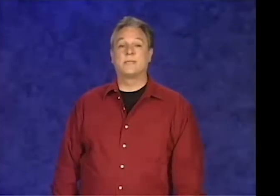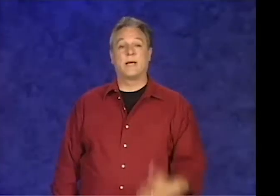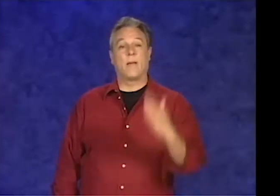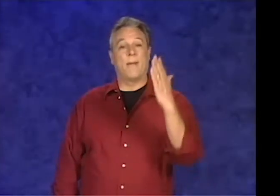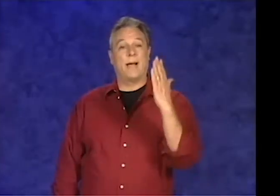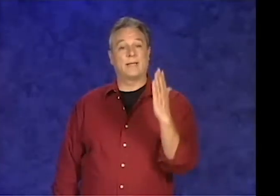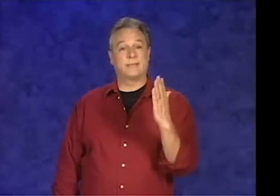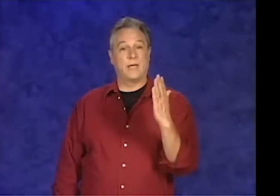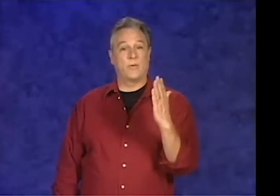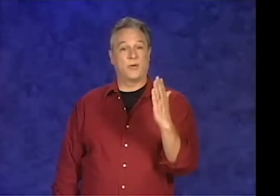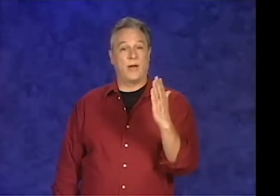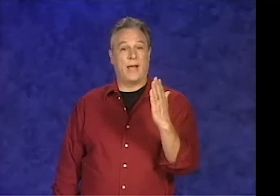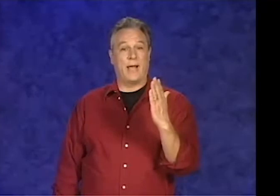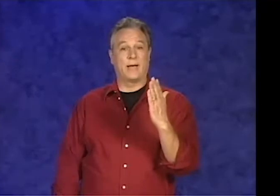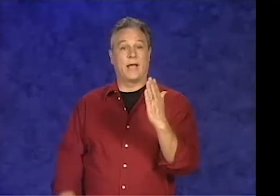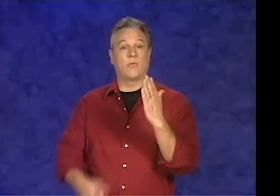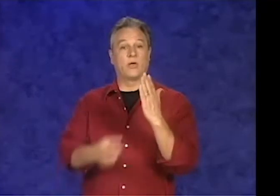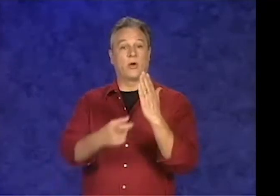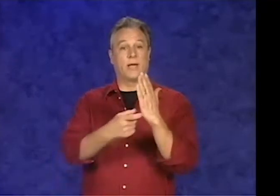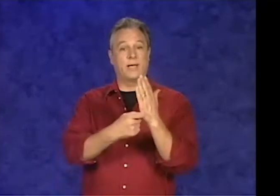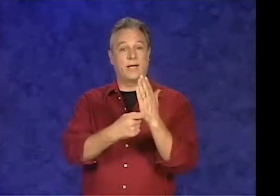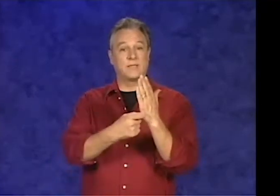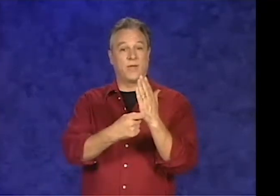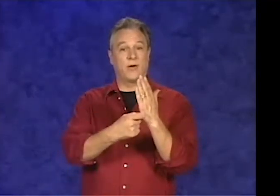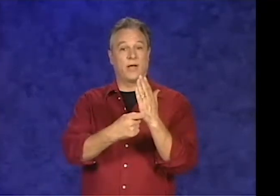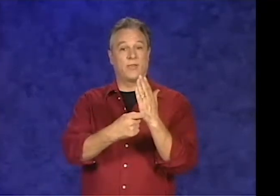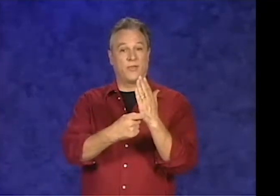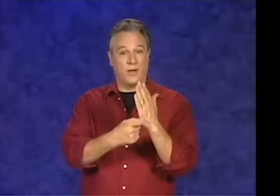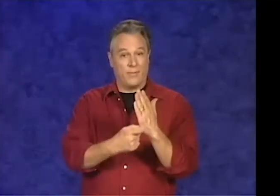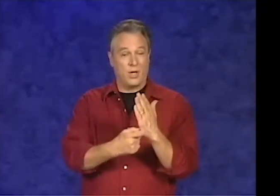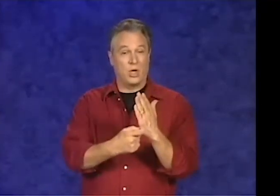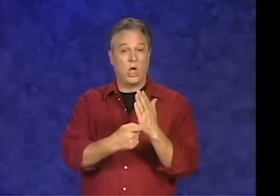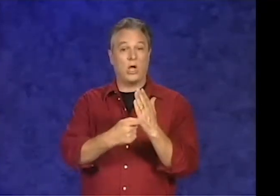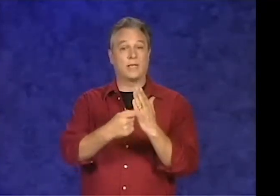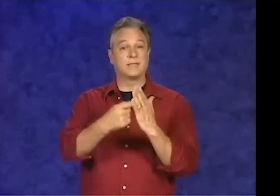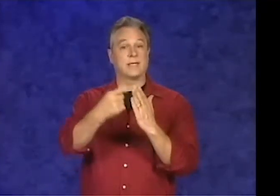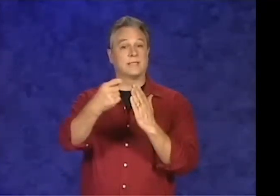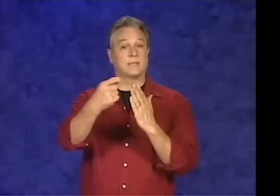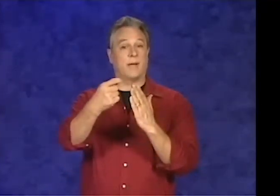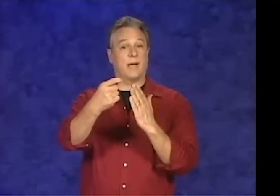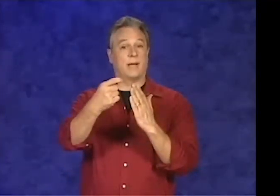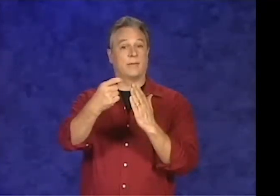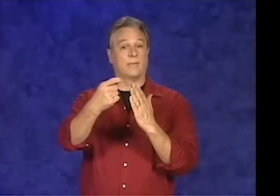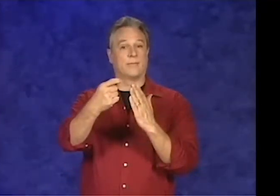Represent a magazine with your hand and run your index finger and thumb along its thin spine.